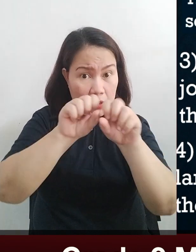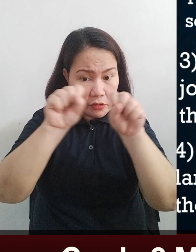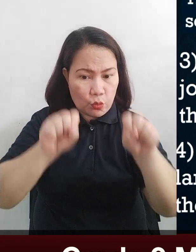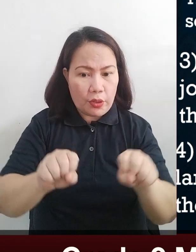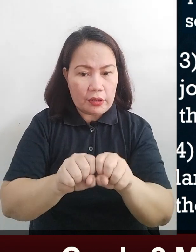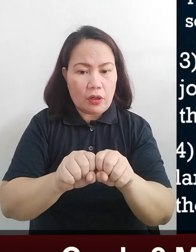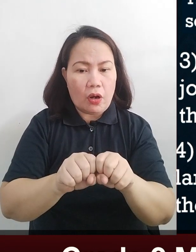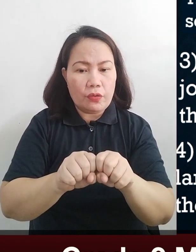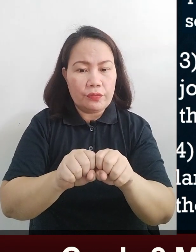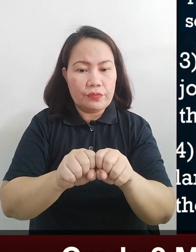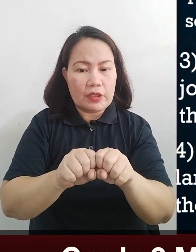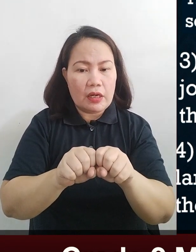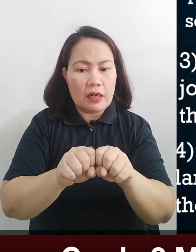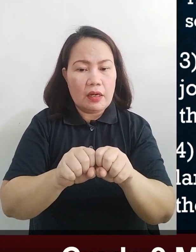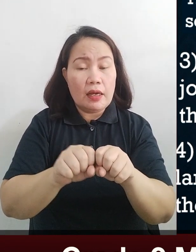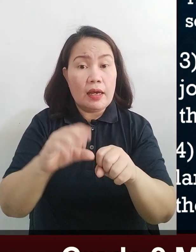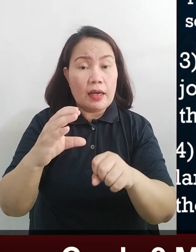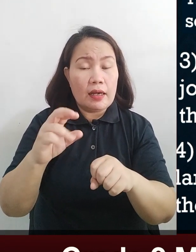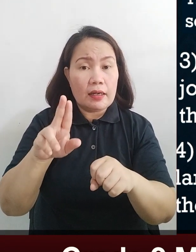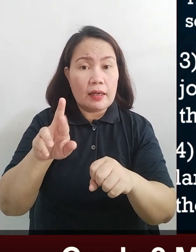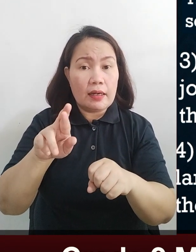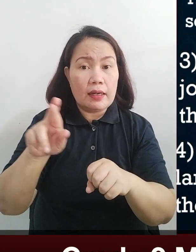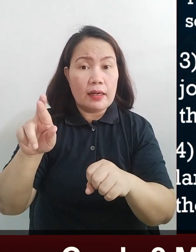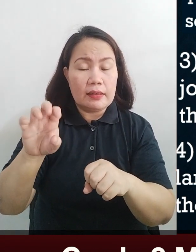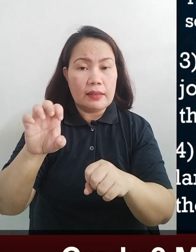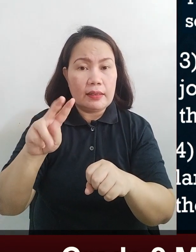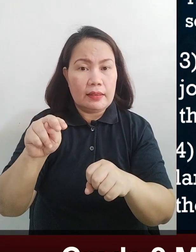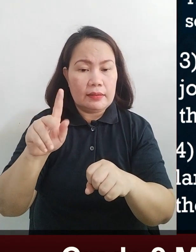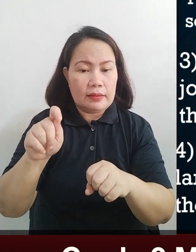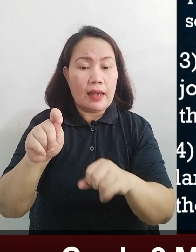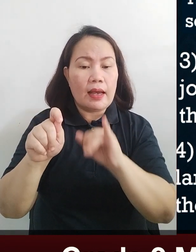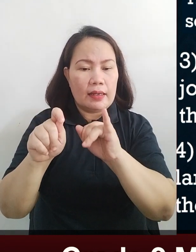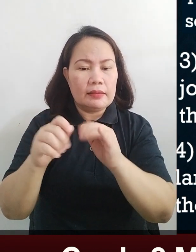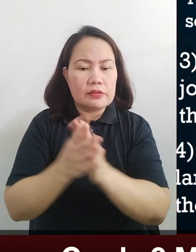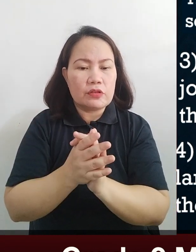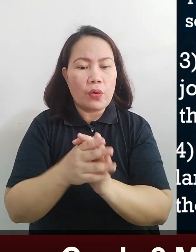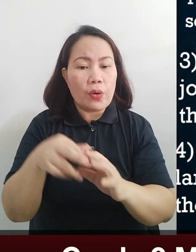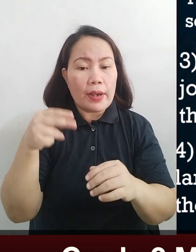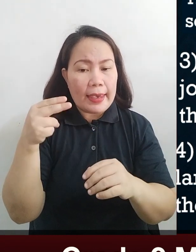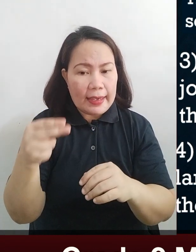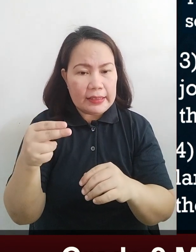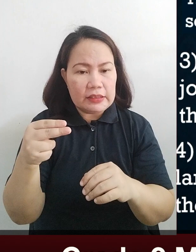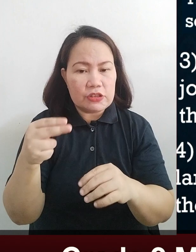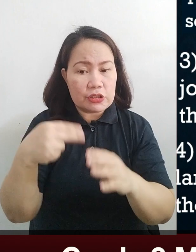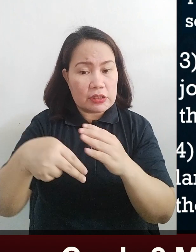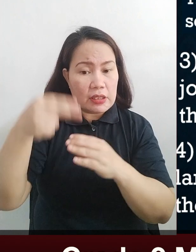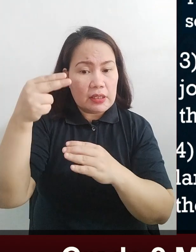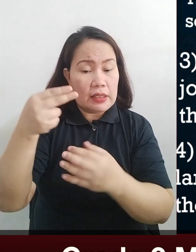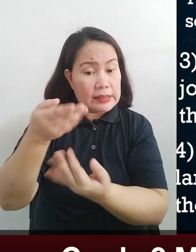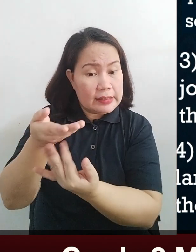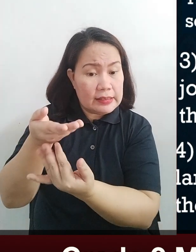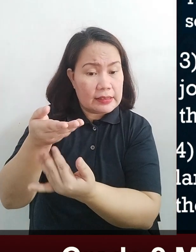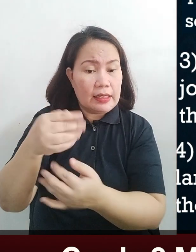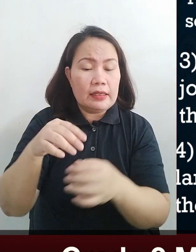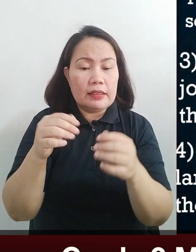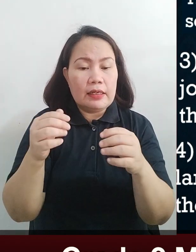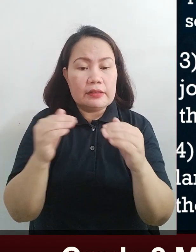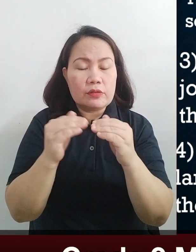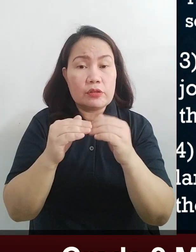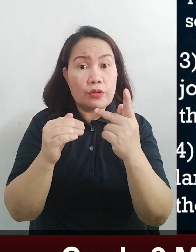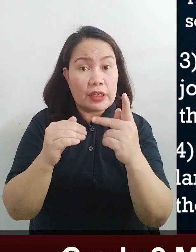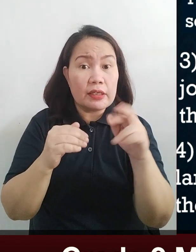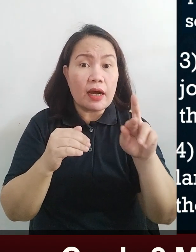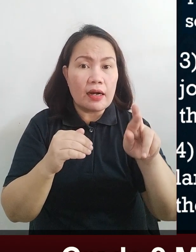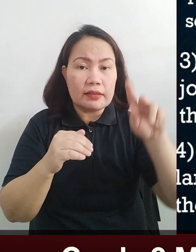H equals KRI squared. Or pwede naman mauna yung I squared bago yung R.